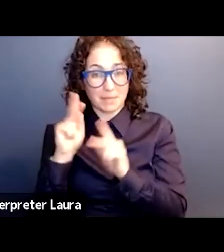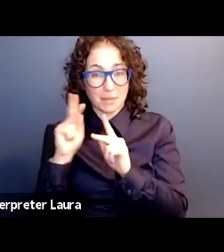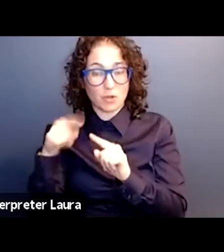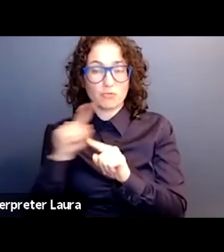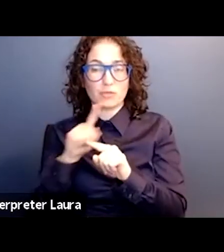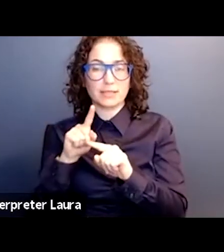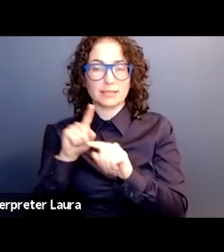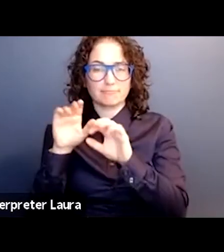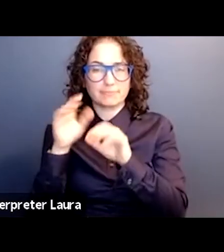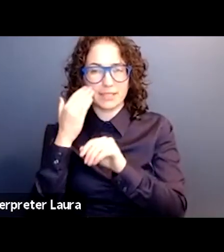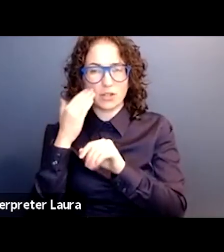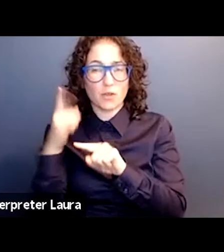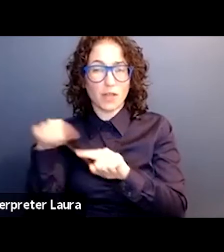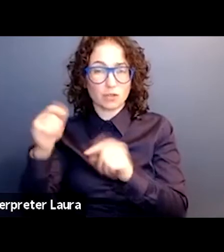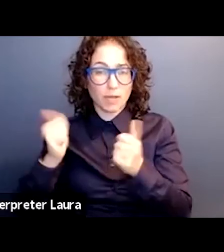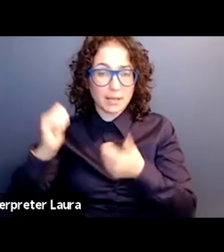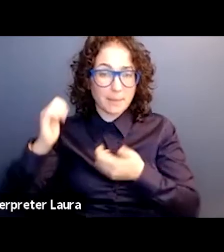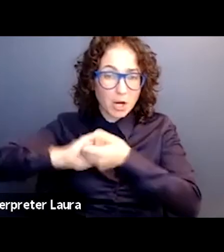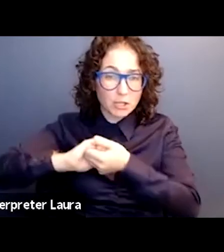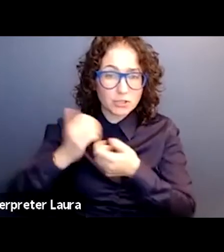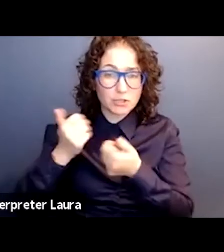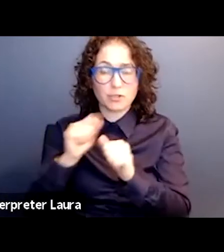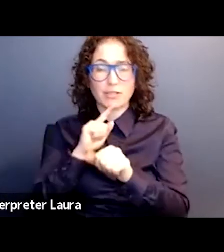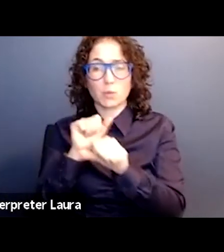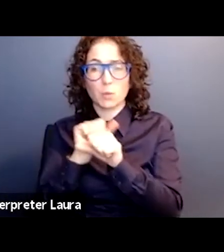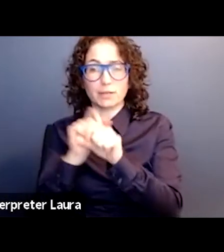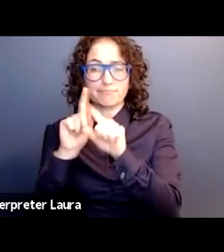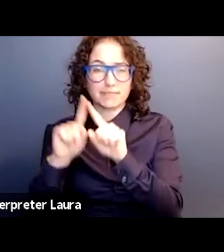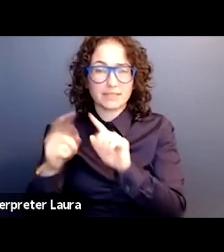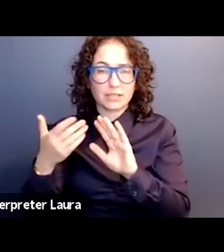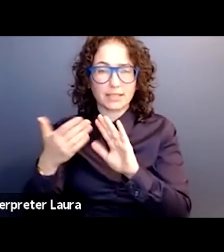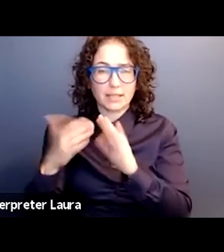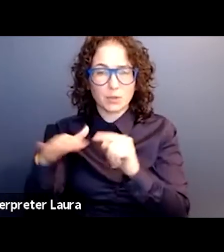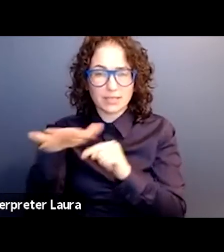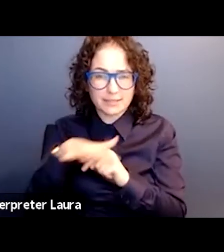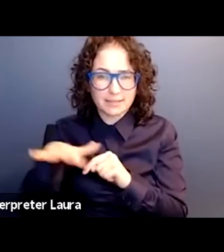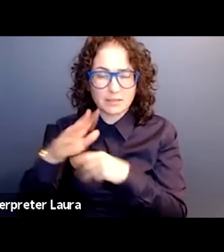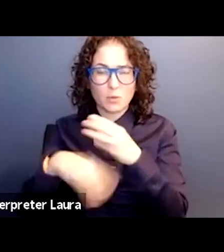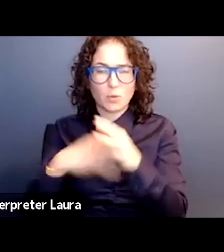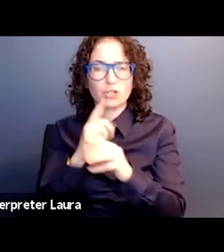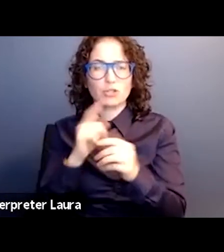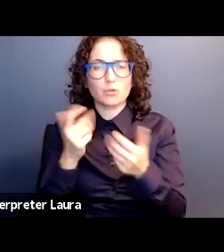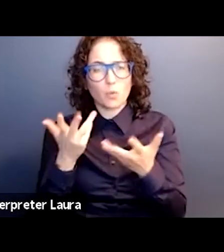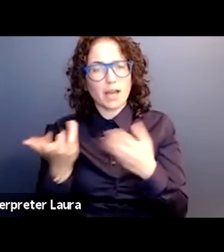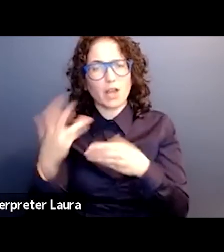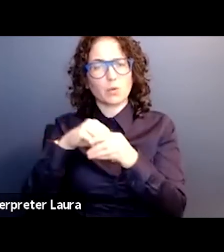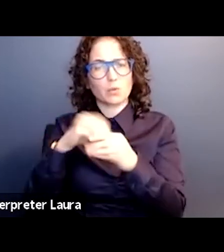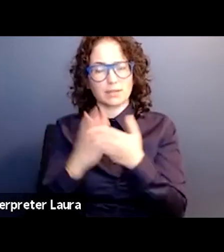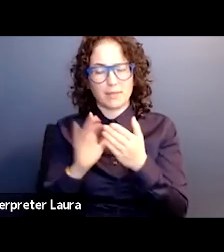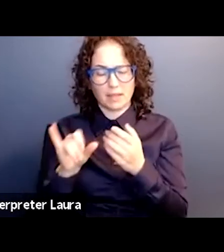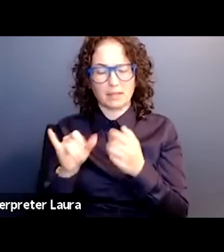putting in how they're partnering and they're trying to work in local communities to kind of include some of this. So